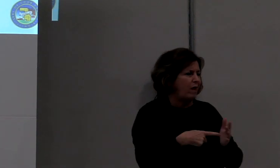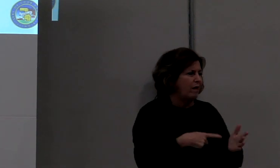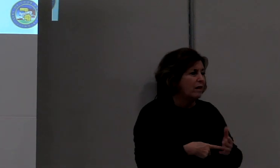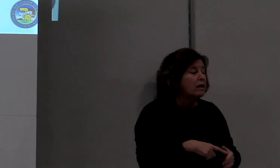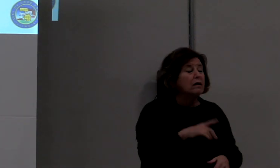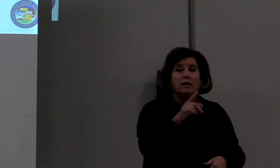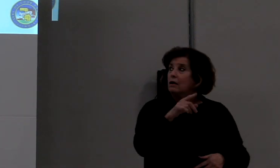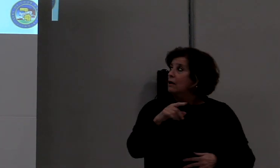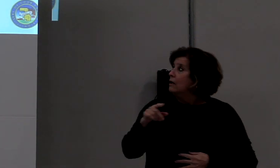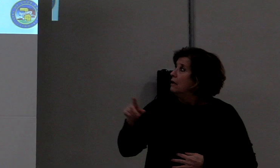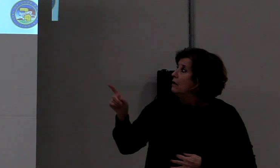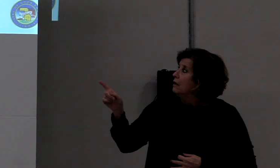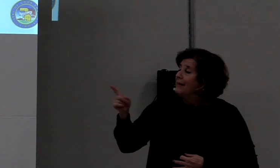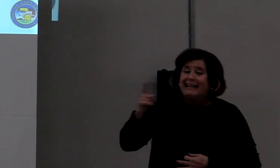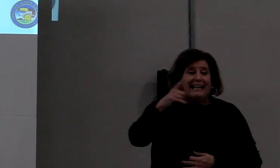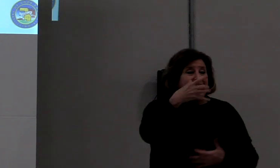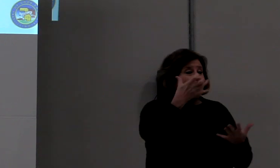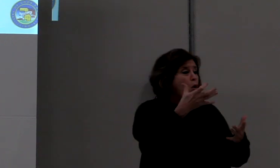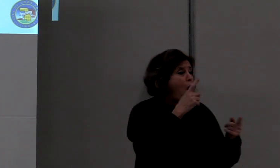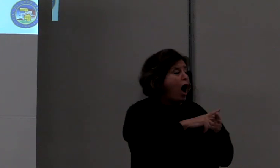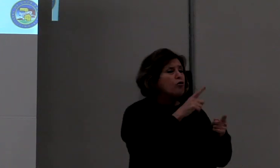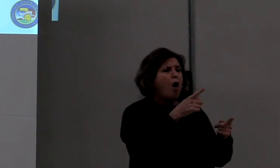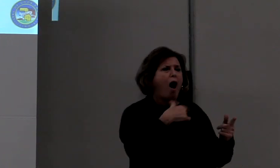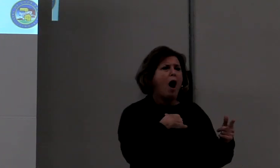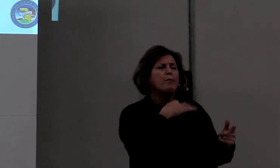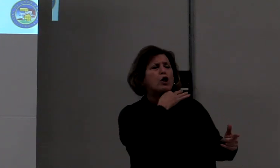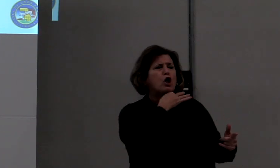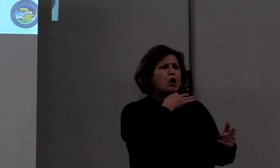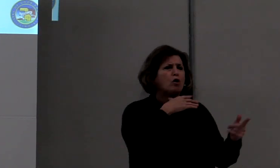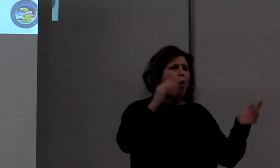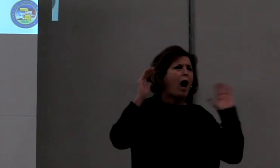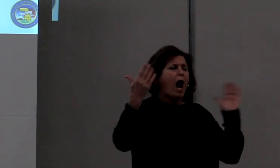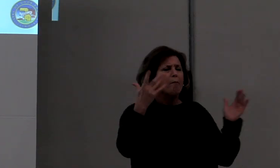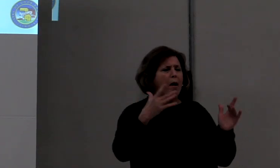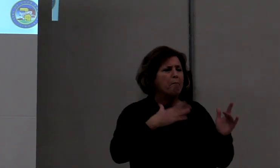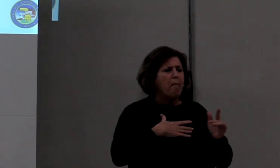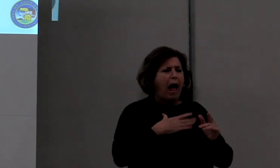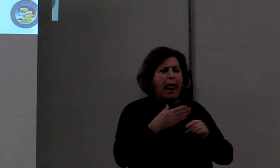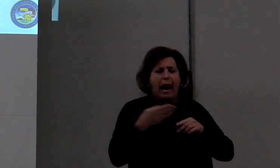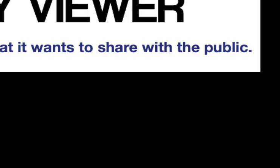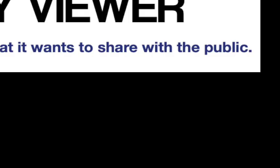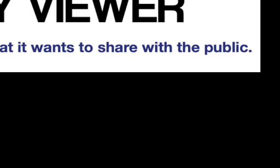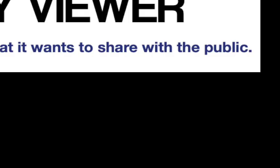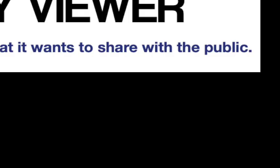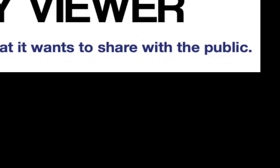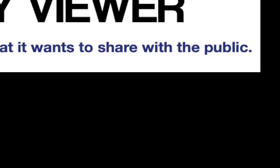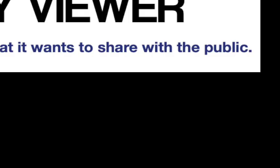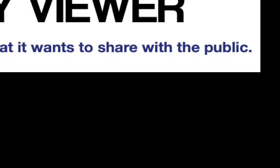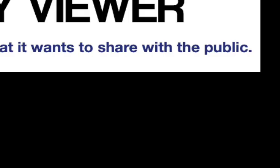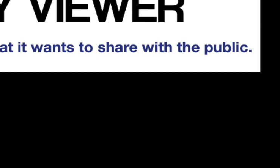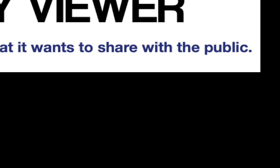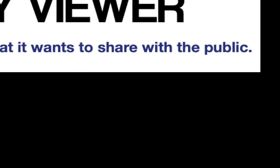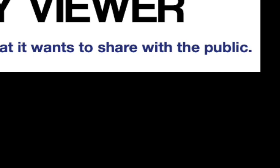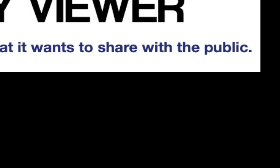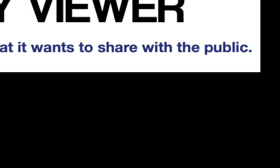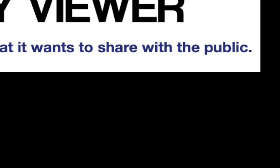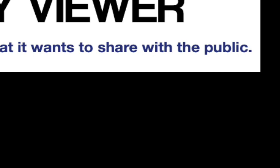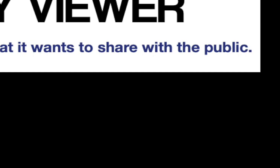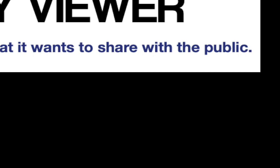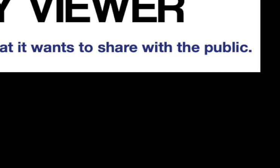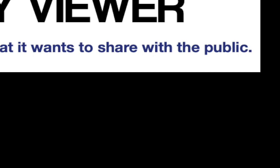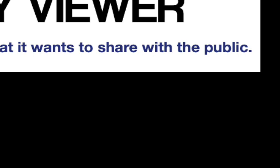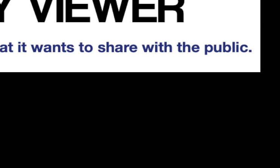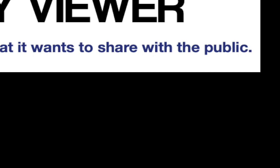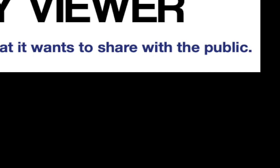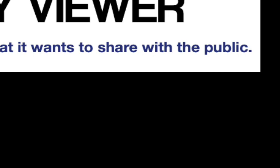If you do want to get crazy and go looking for comparables or just kind of looking at your neighborhood, there's a great tool called Cook County Viewer.